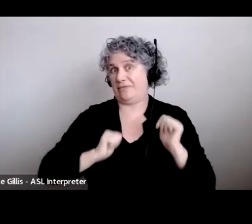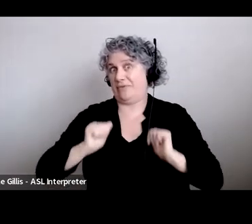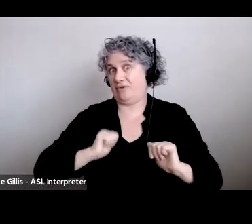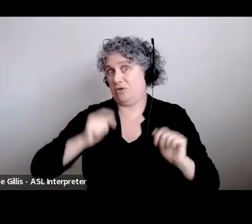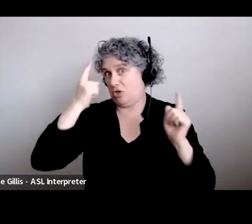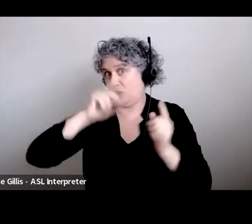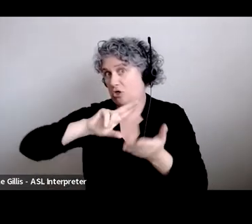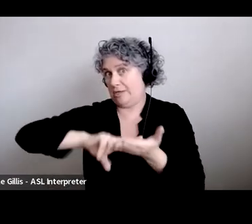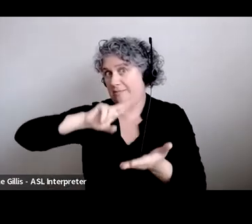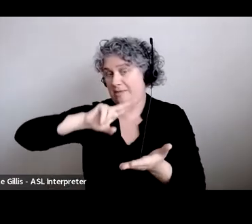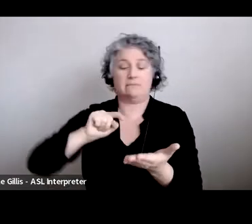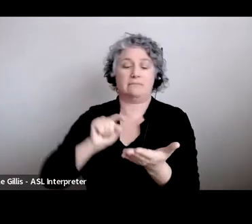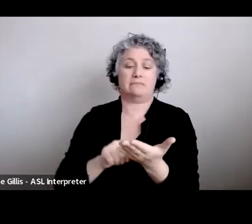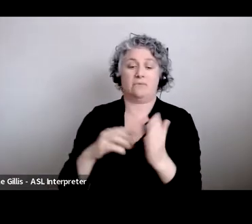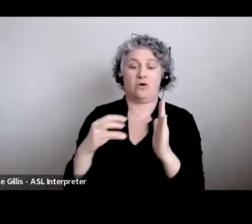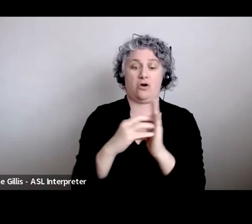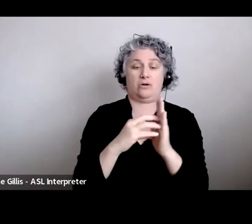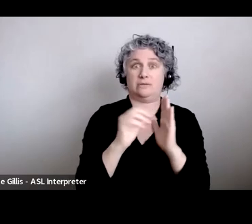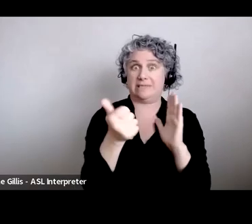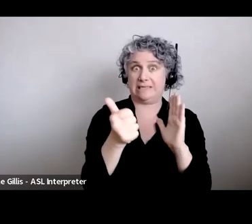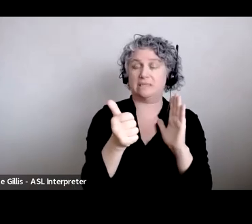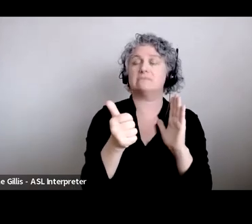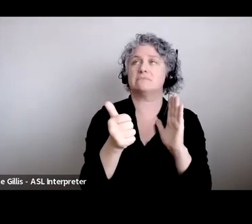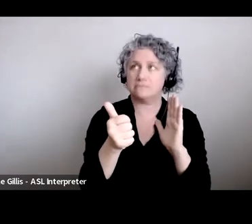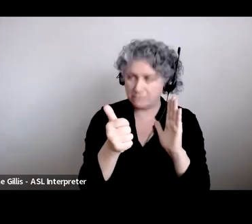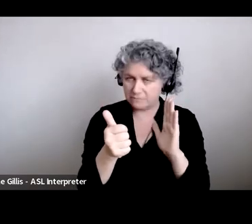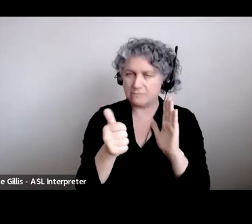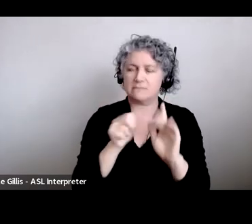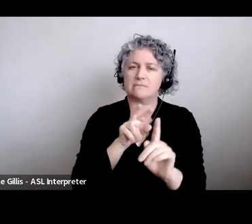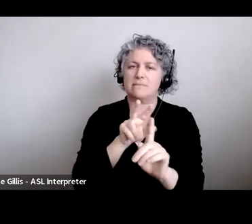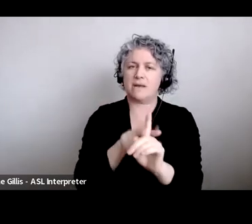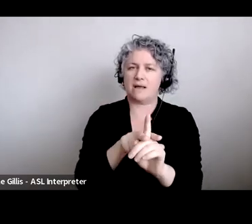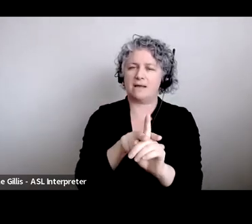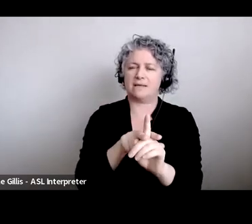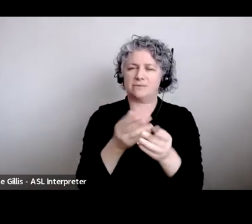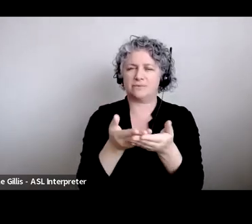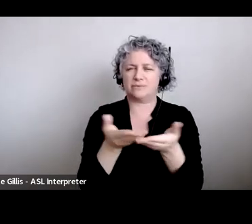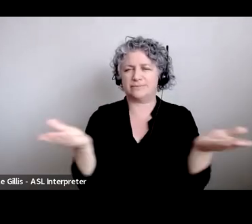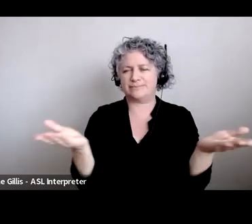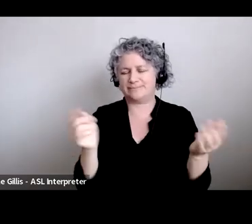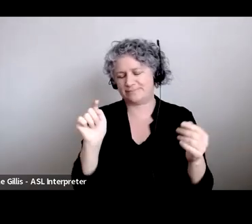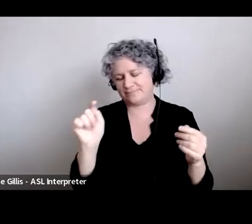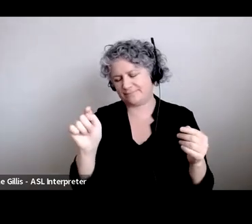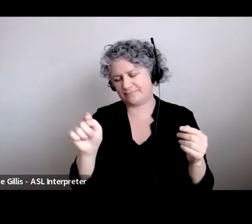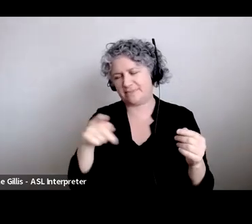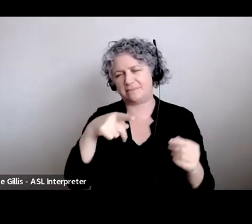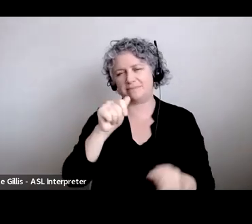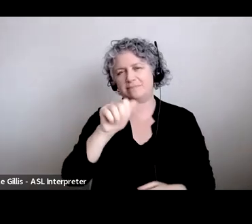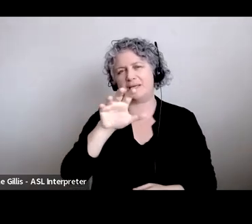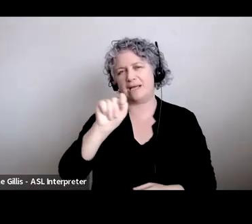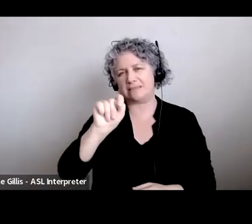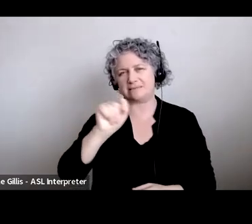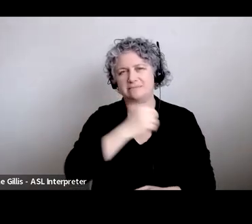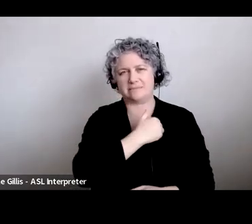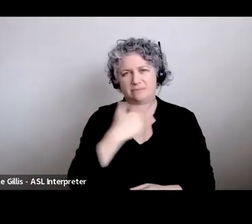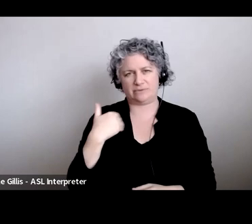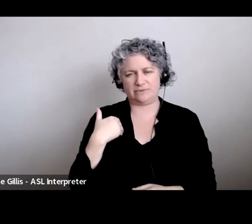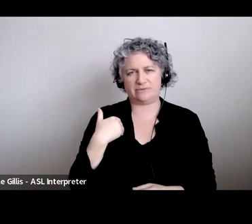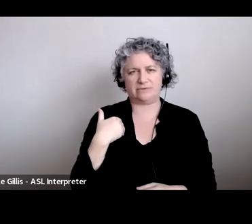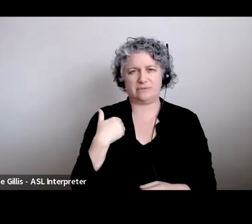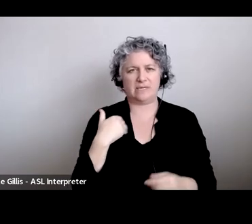it does apply to PACT members and